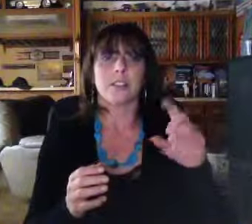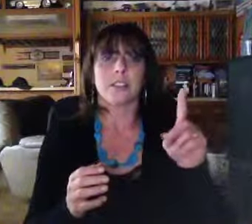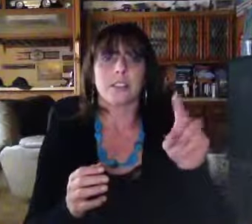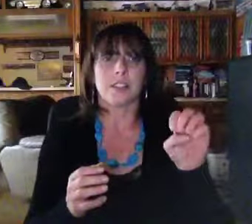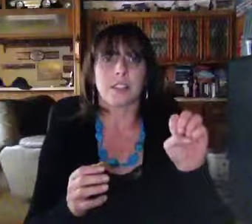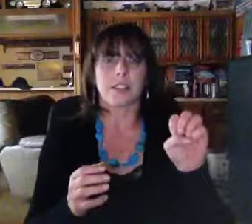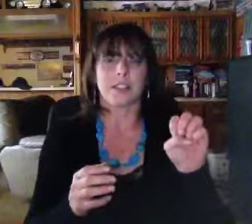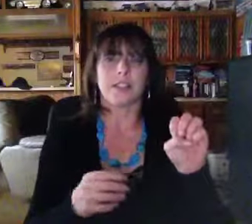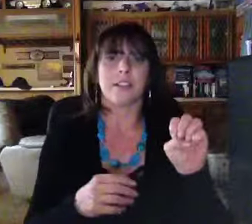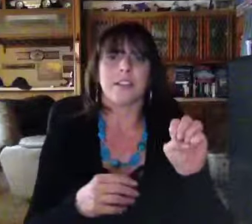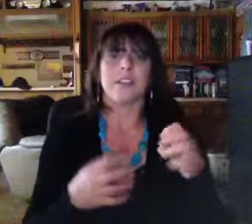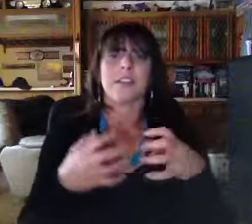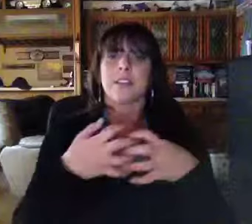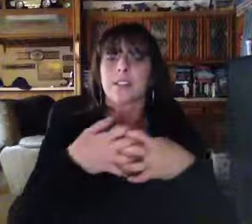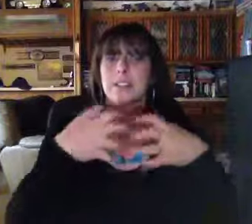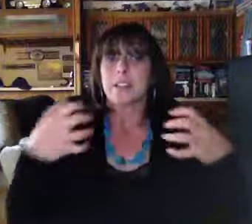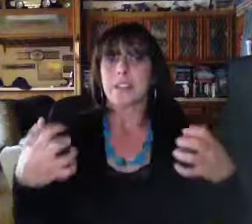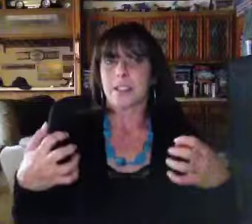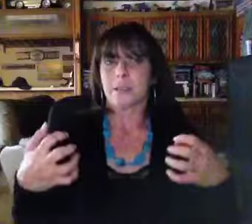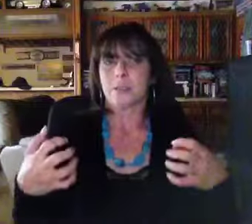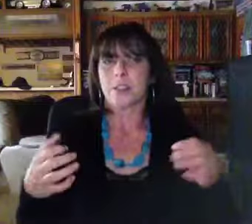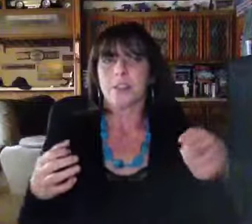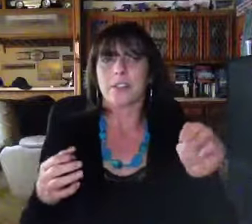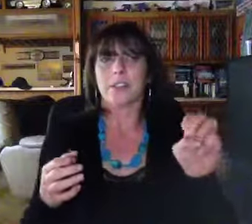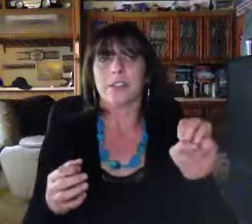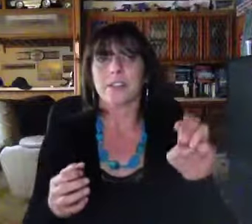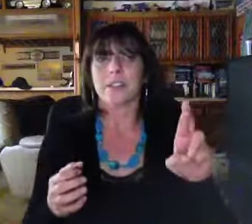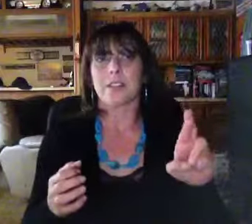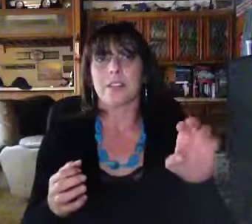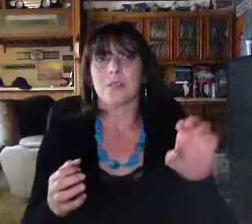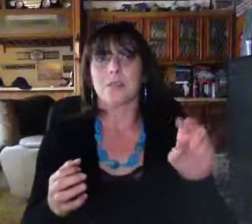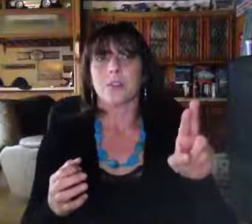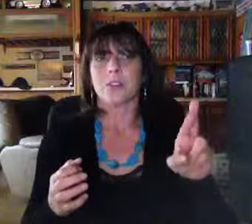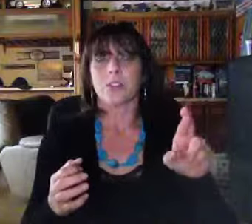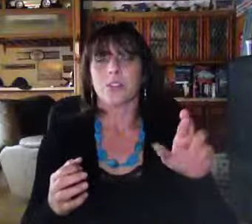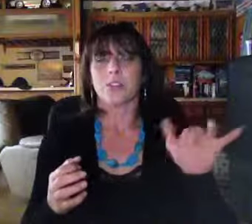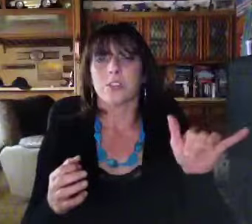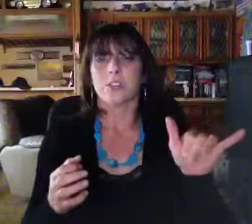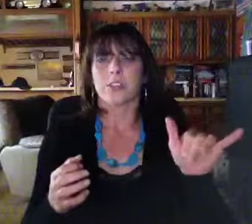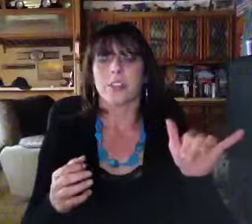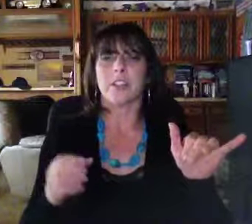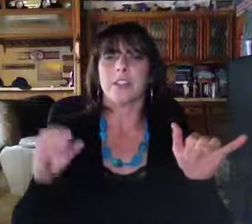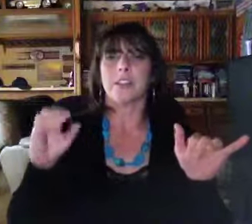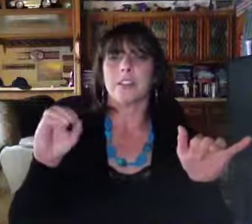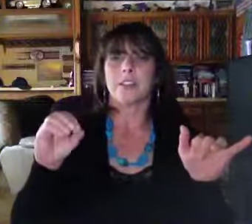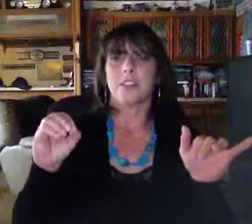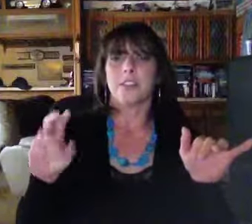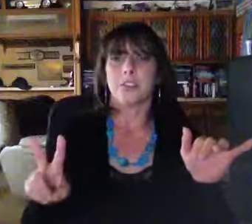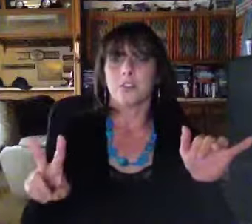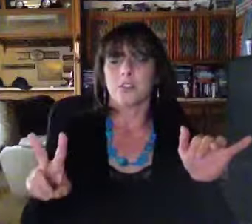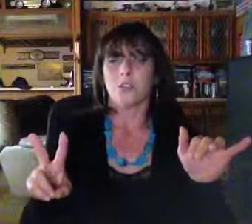it breaks down, we get mercury, which is this silver coating we see on the test tube, and we get oxygen gas, which goes out the